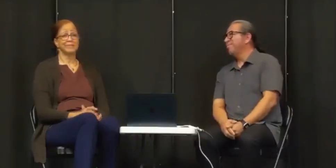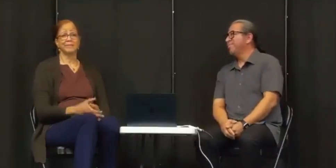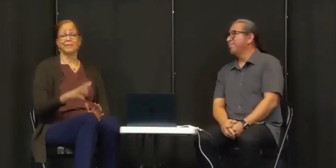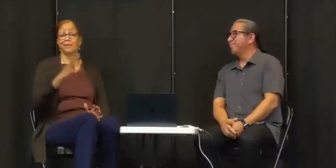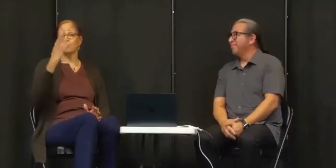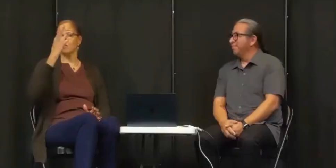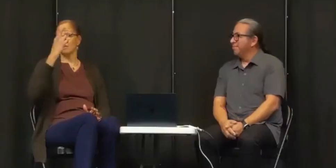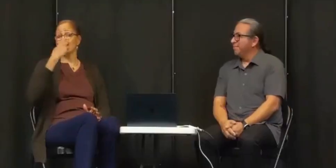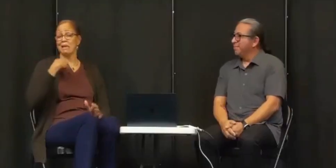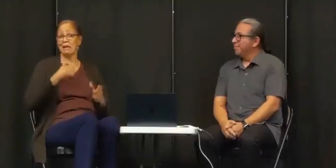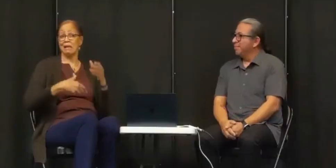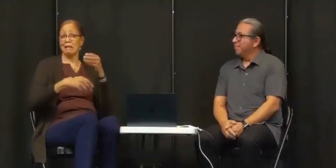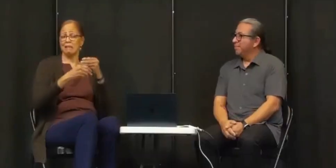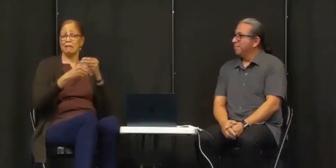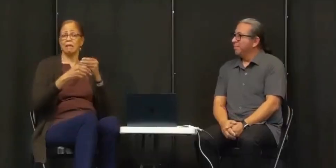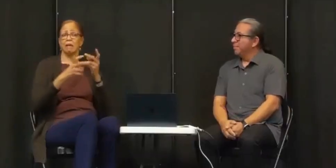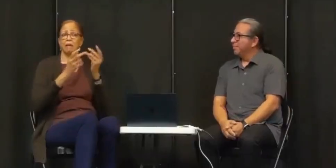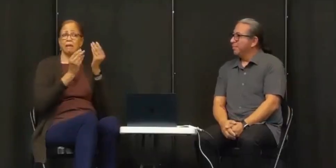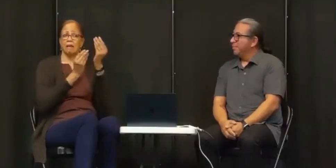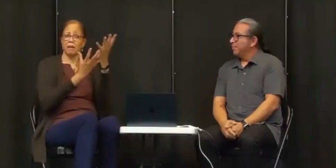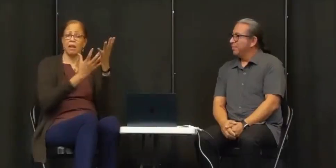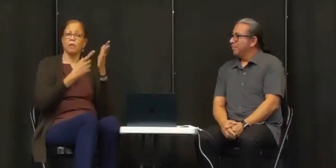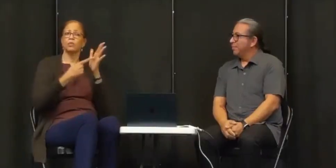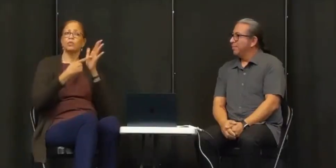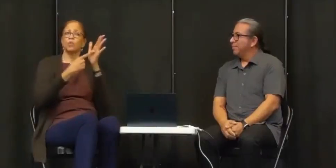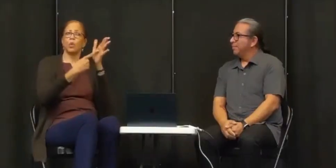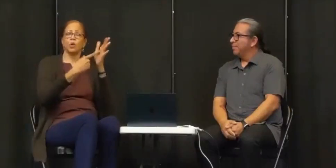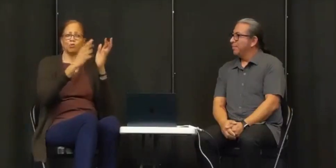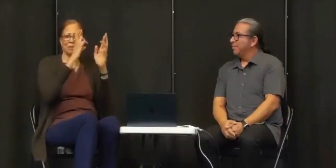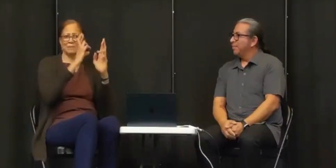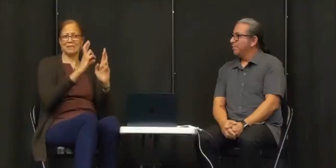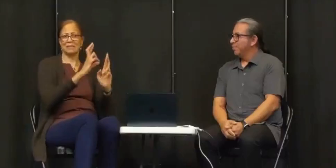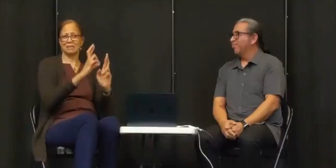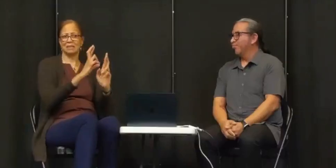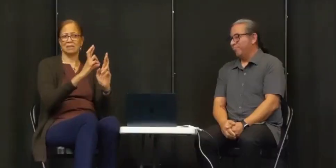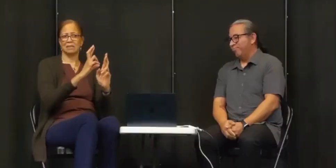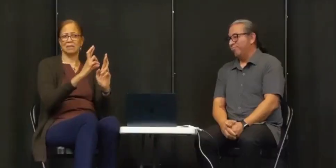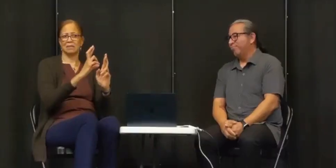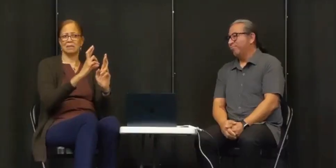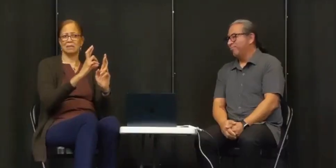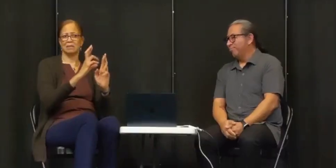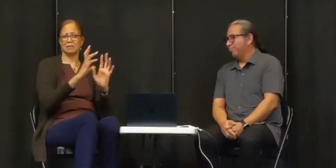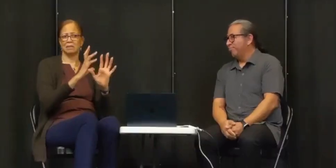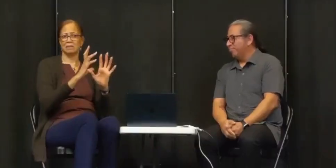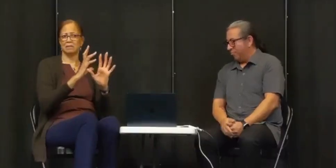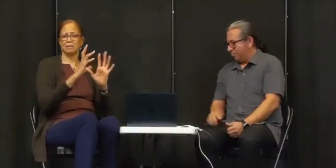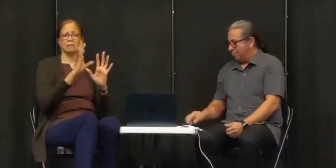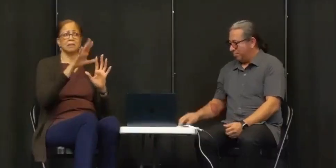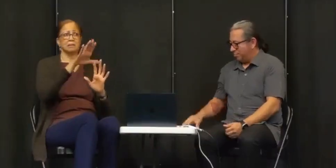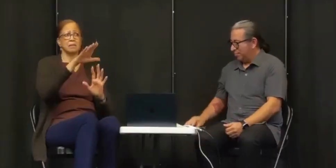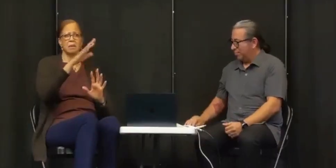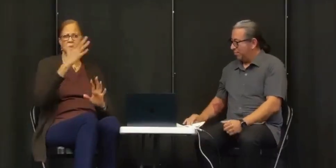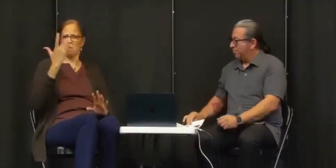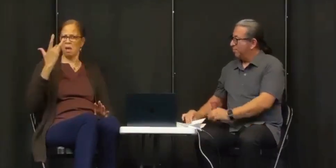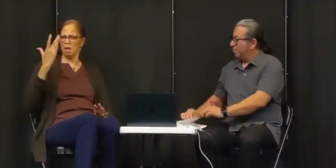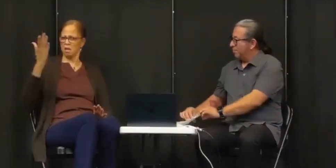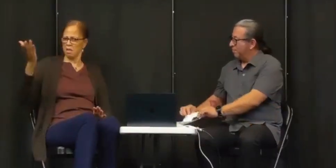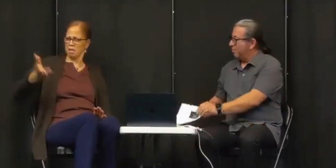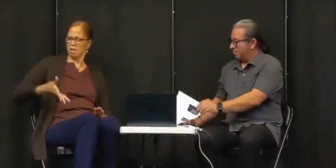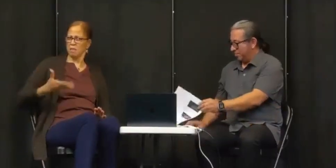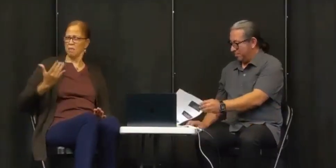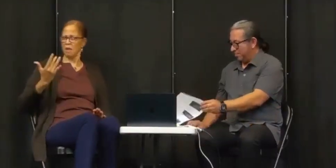just let them know ahead of time. And the reason I added that is just to show respect, right? You want to show respect to your